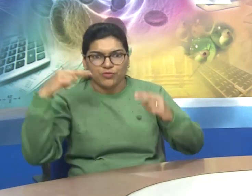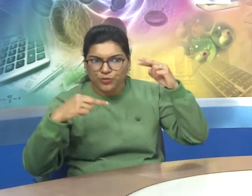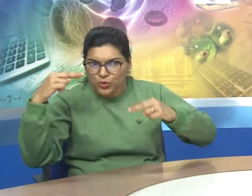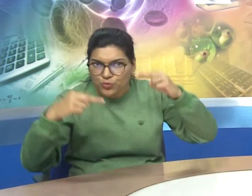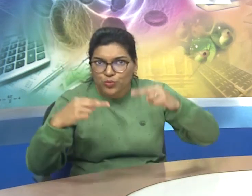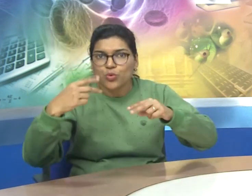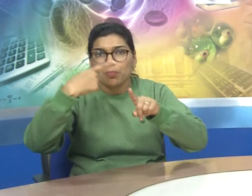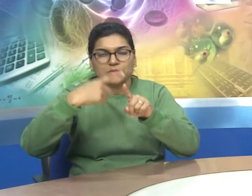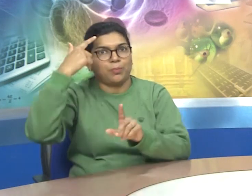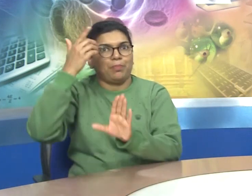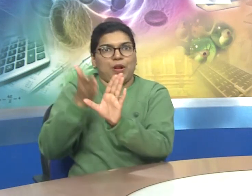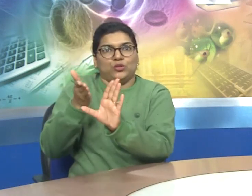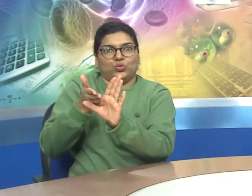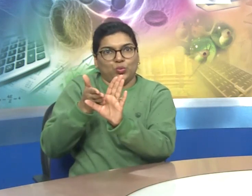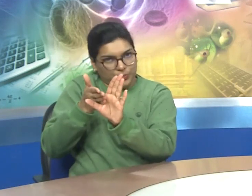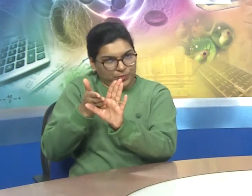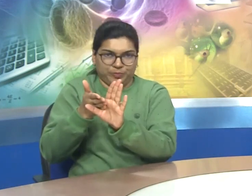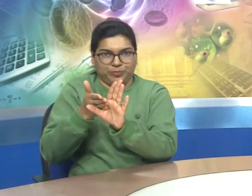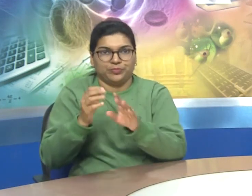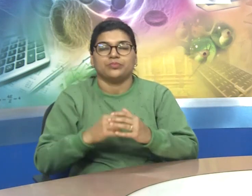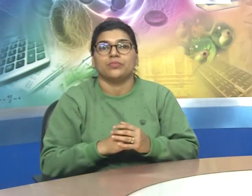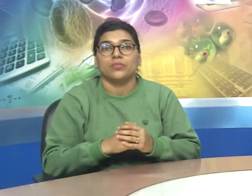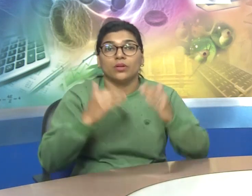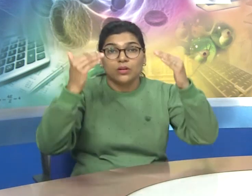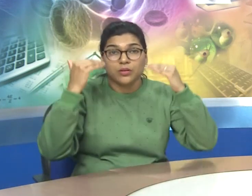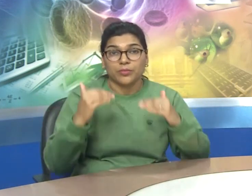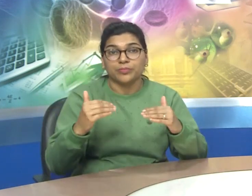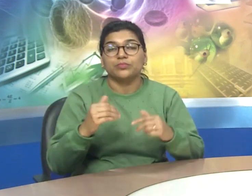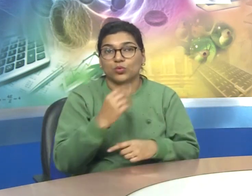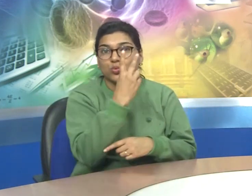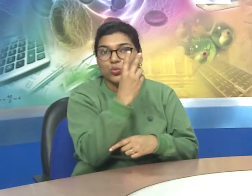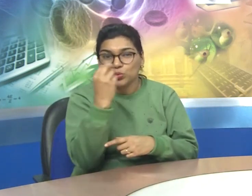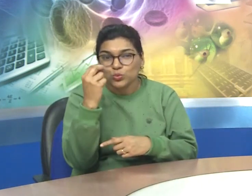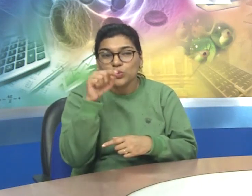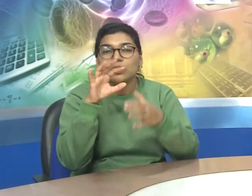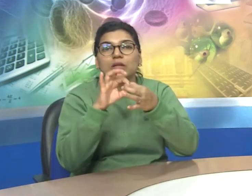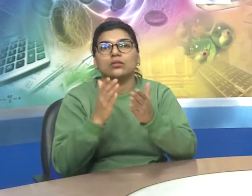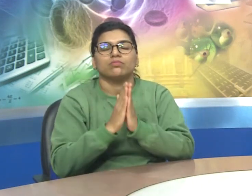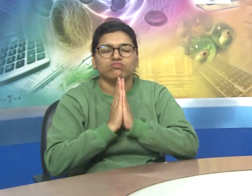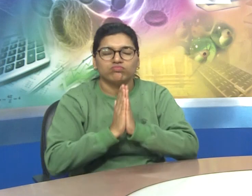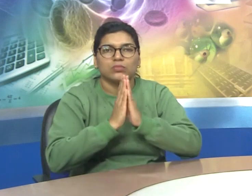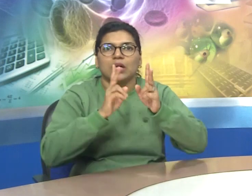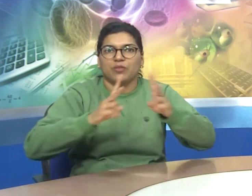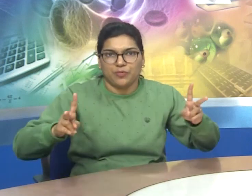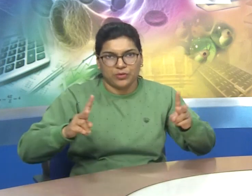for philosophy and psychology. Then 200 is a code which is used for